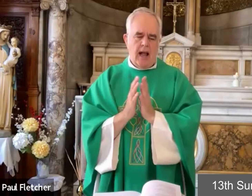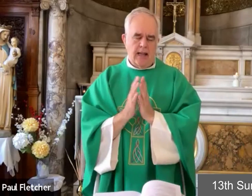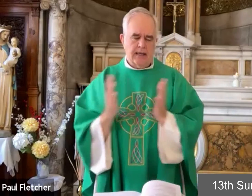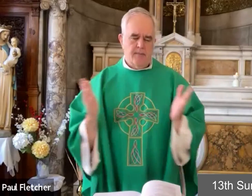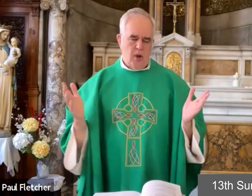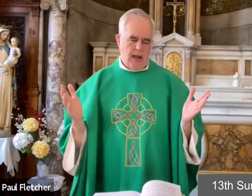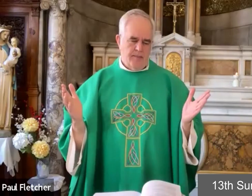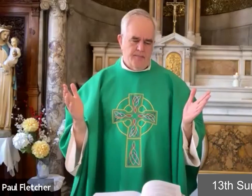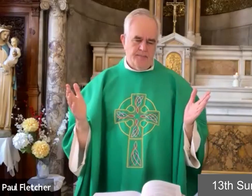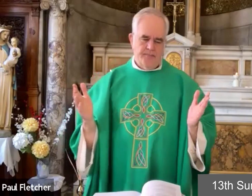Let us pray.